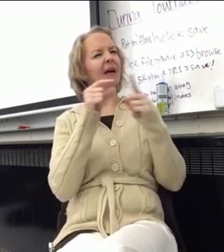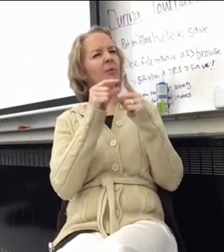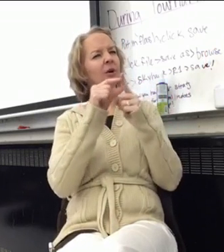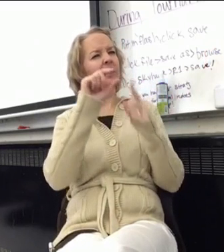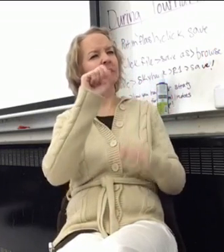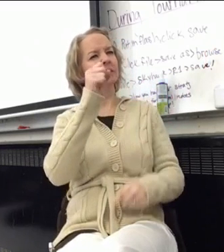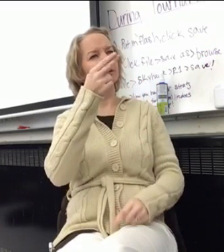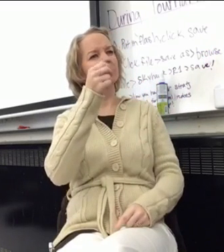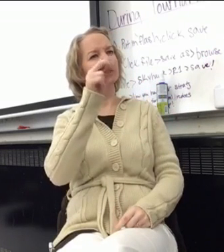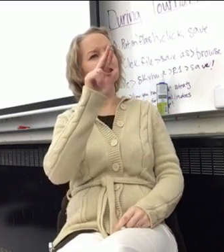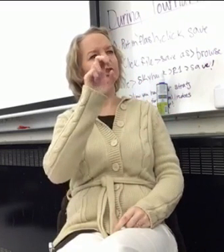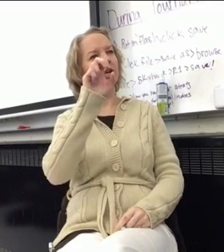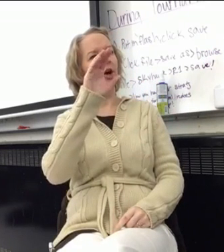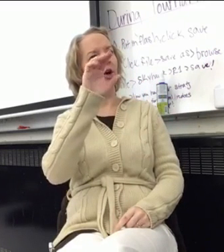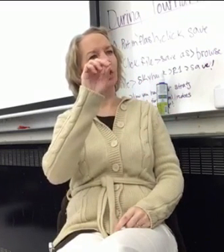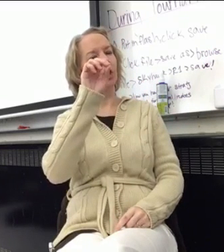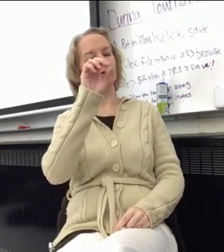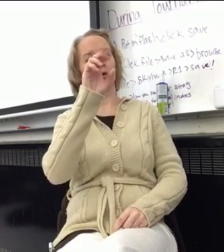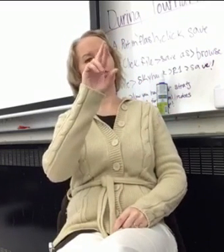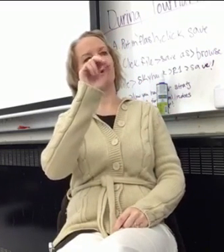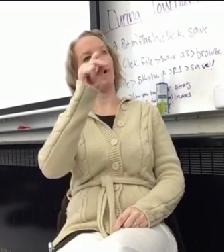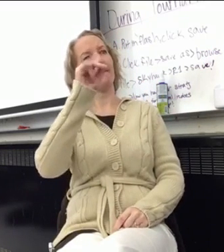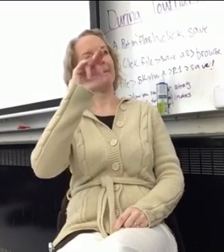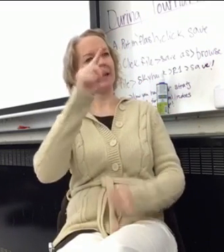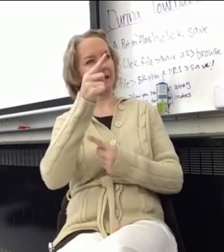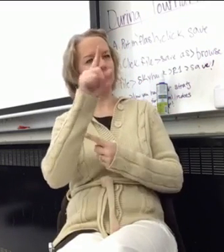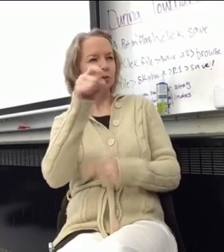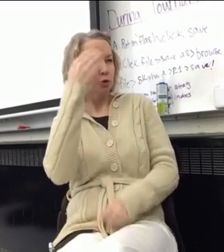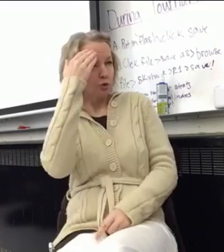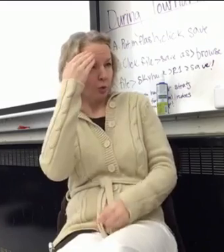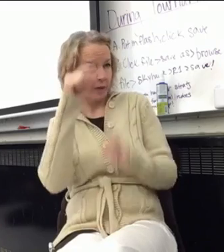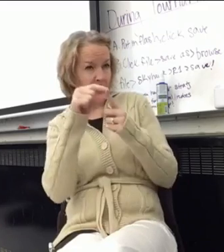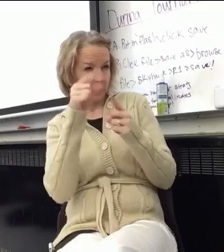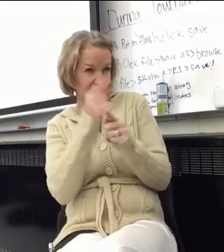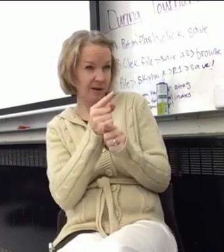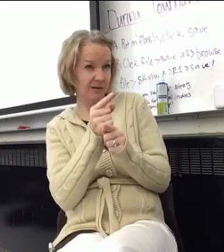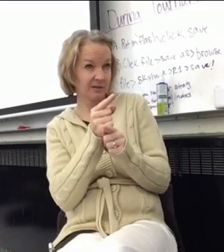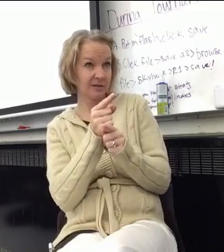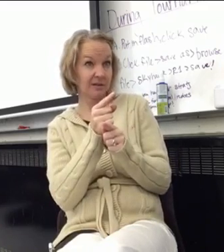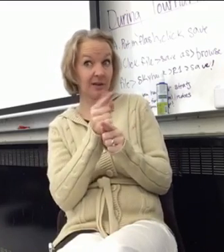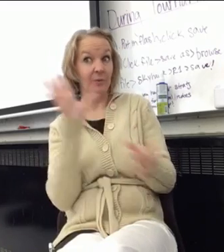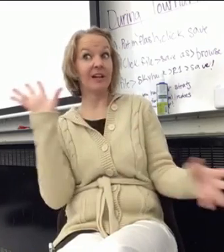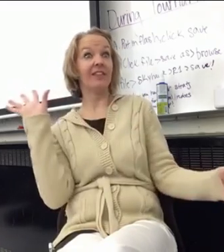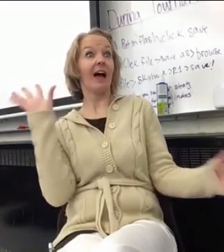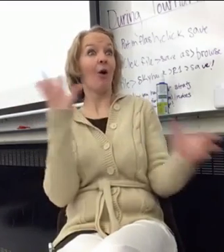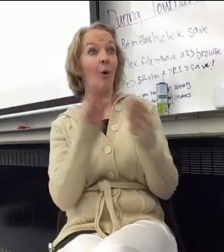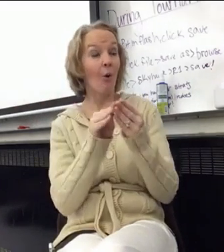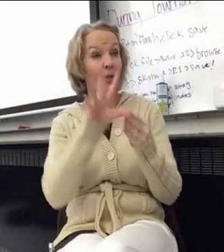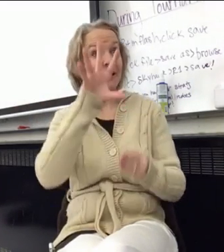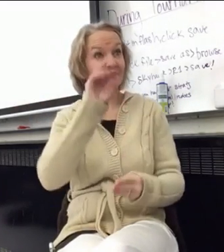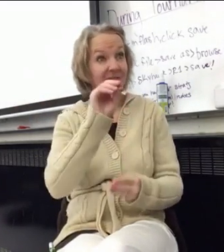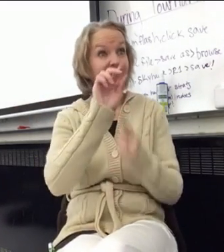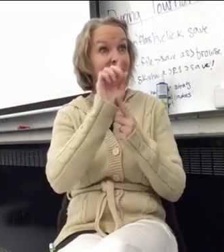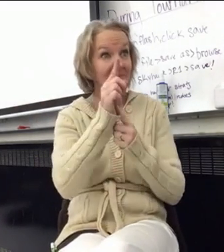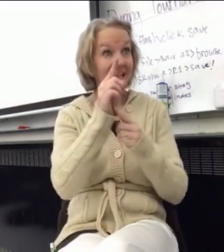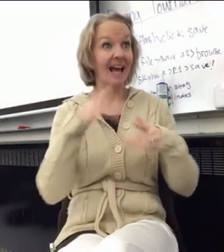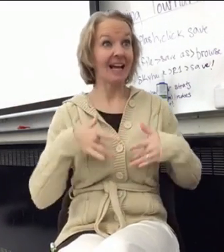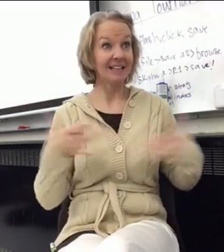sharecropping, which in theory that word is familiar, correct? Like we did a whole 50-minute activity on